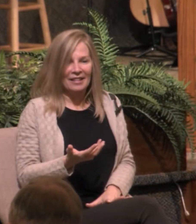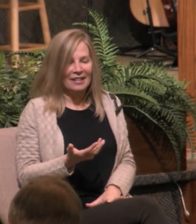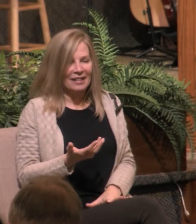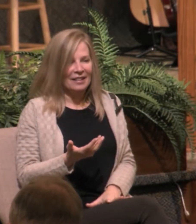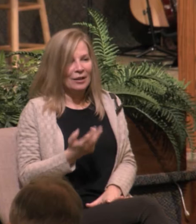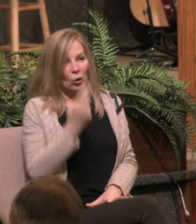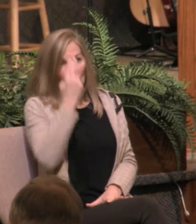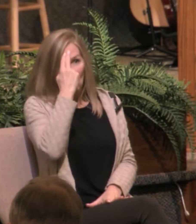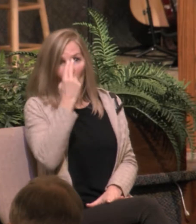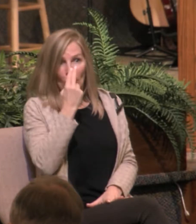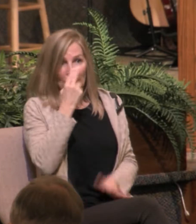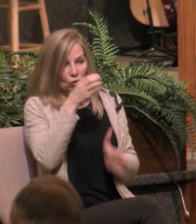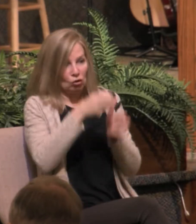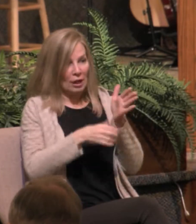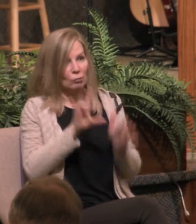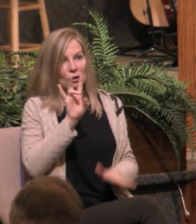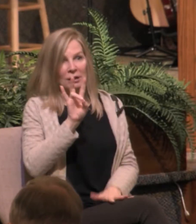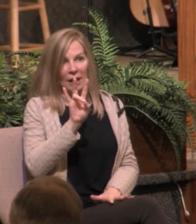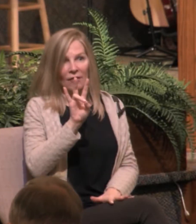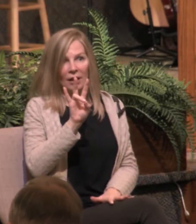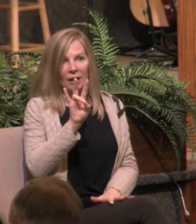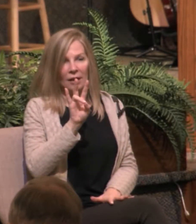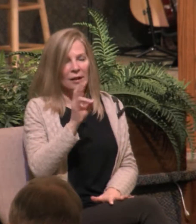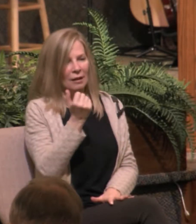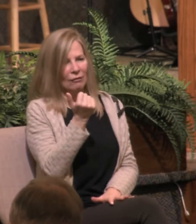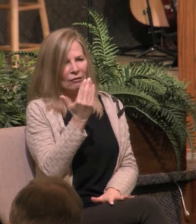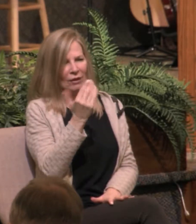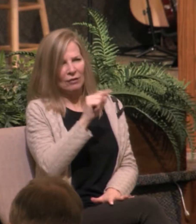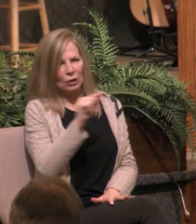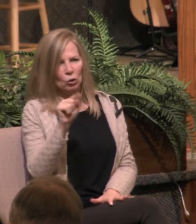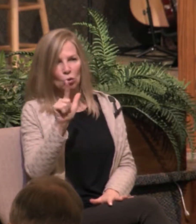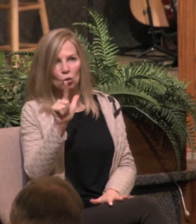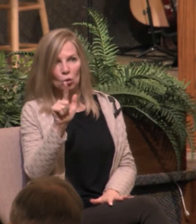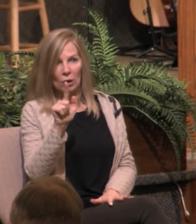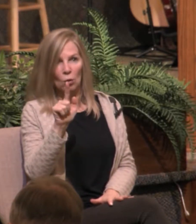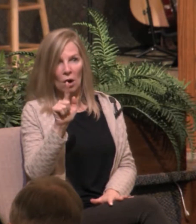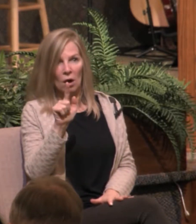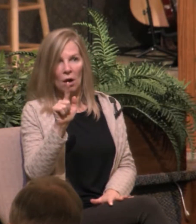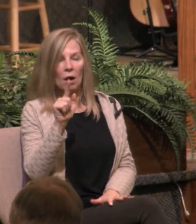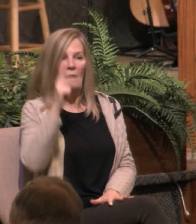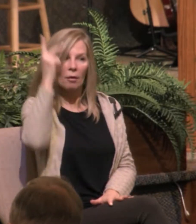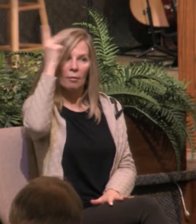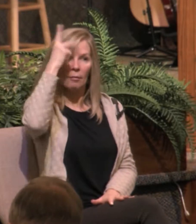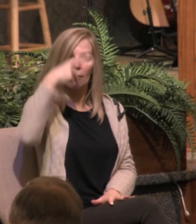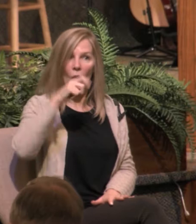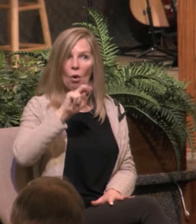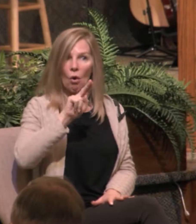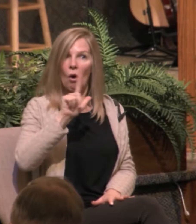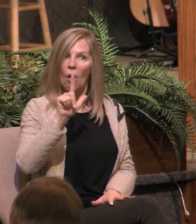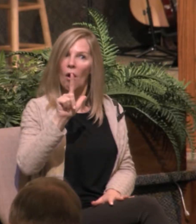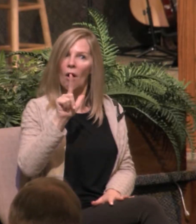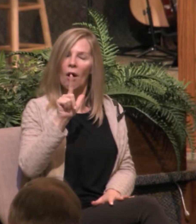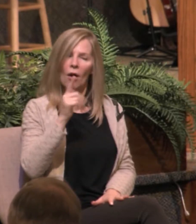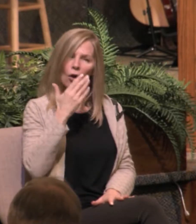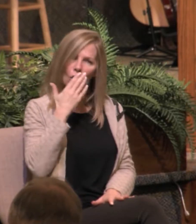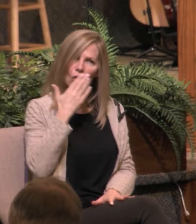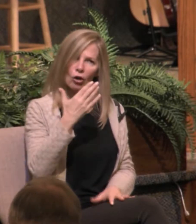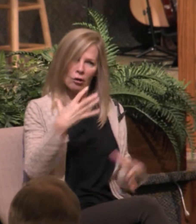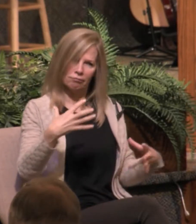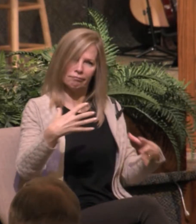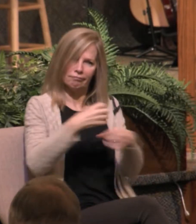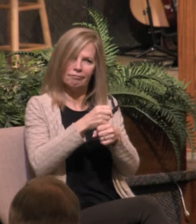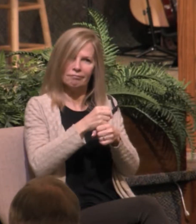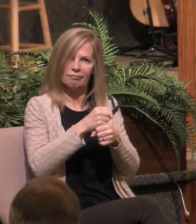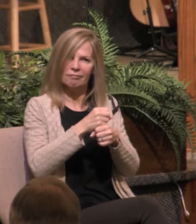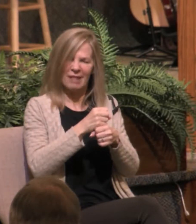In Romans 7, I'm going to read verses 15 to 21. The Apostle Paul encapsulated sort of what I'm talking about, a struggle that I